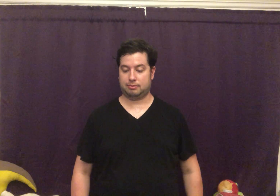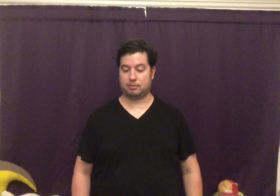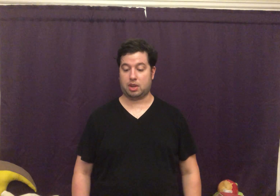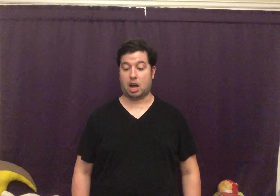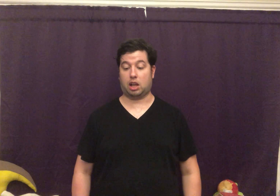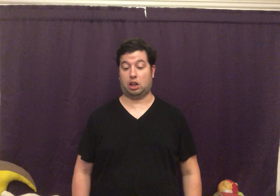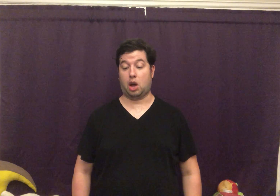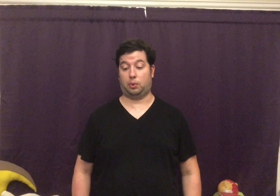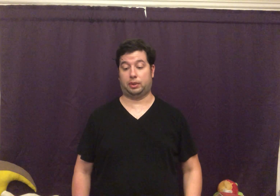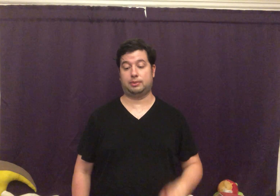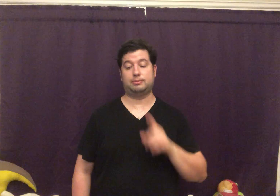Alone.